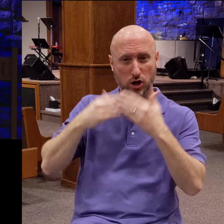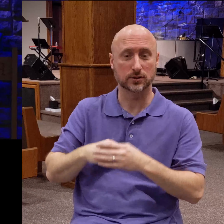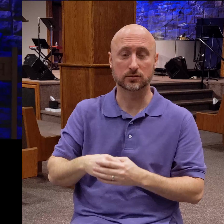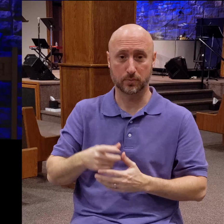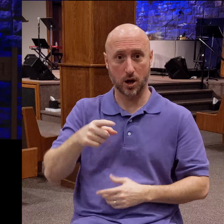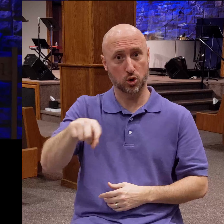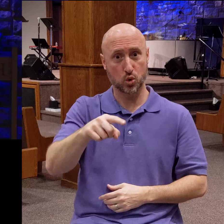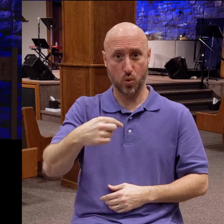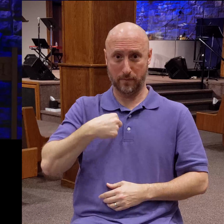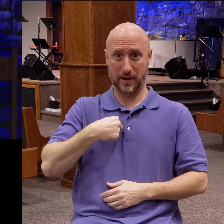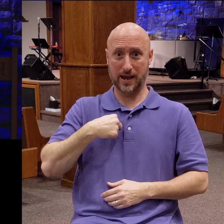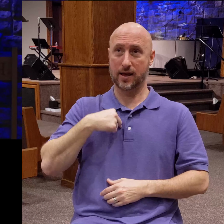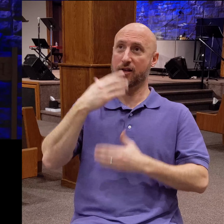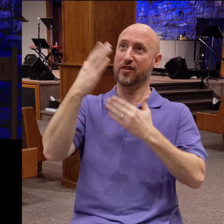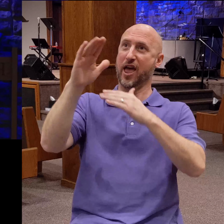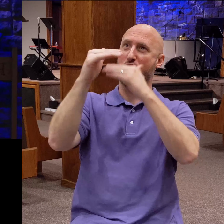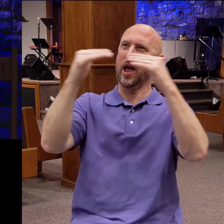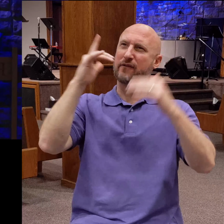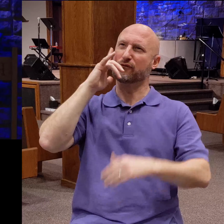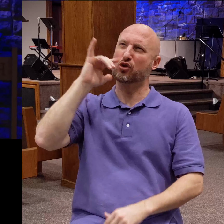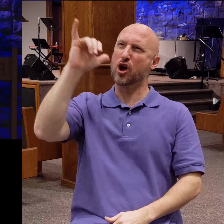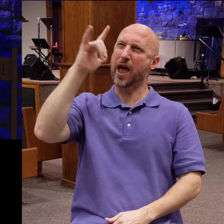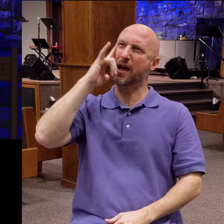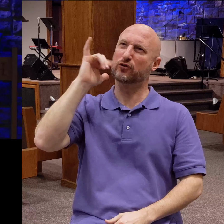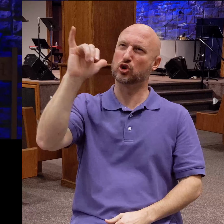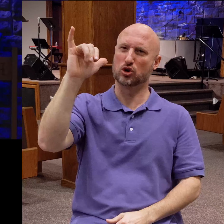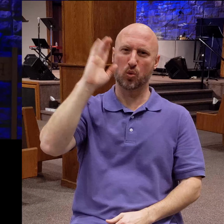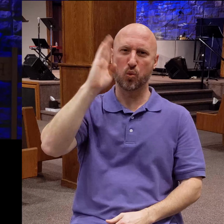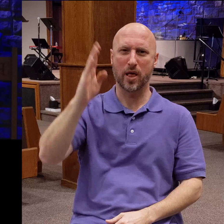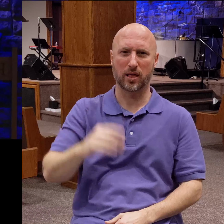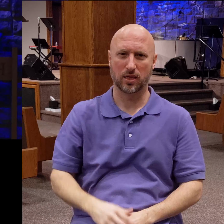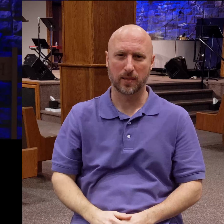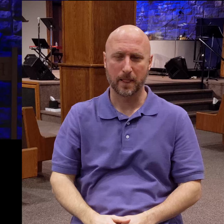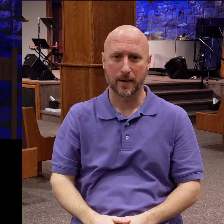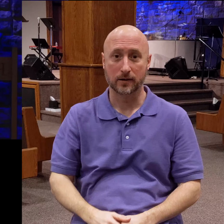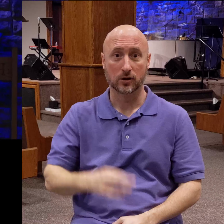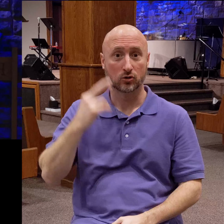going to be with the Lord in heaven forever and forever and forever. And